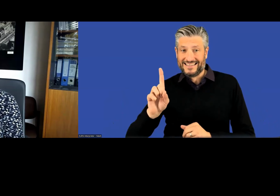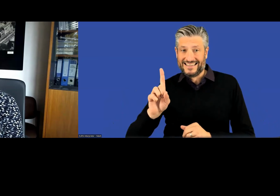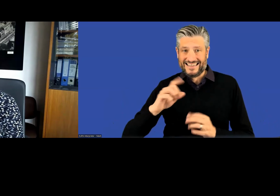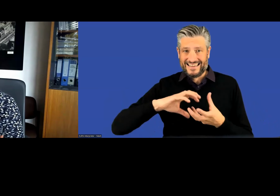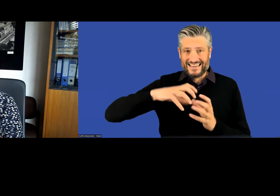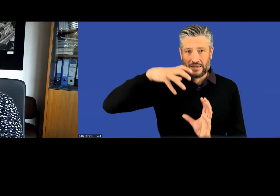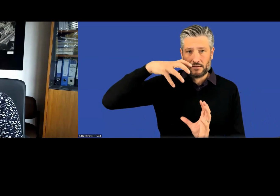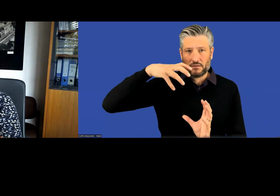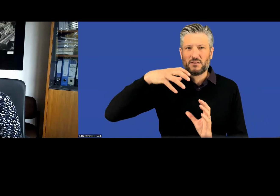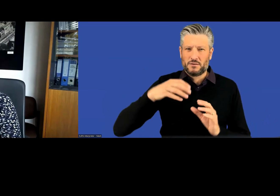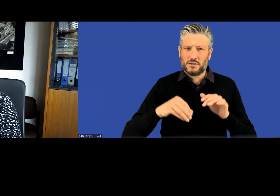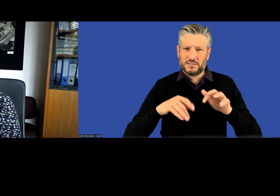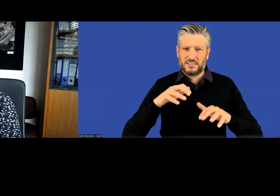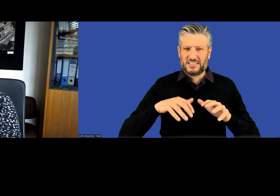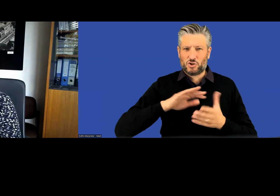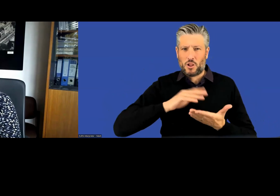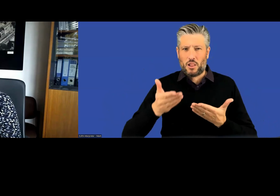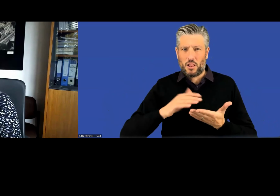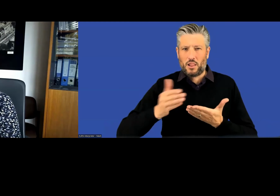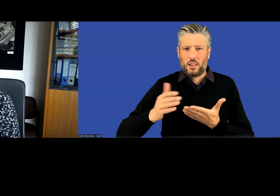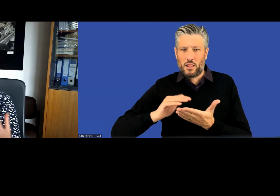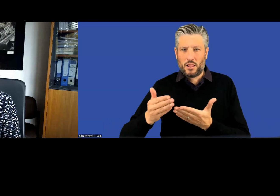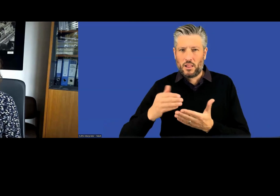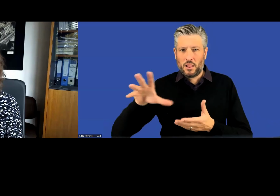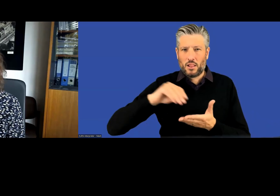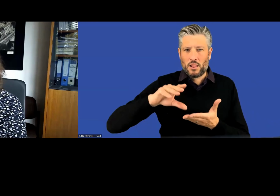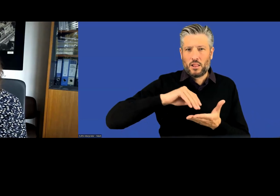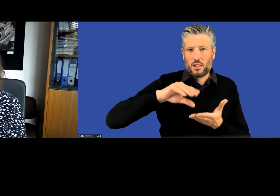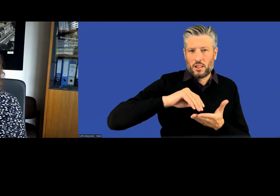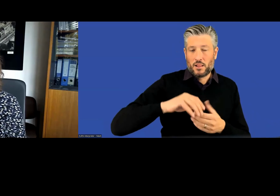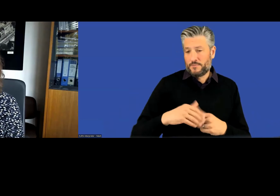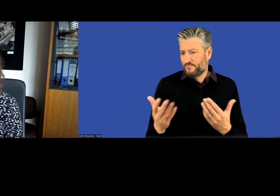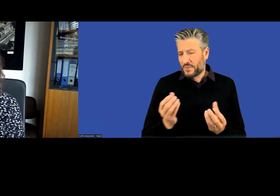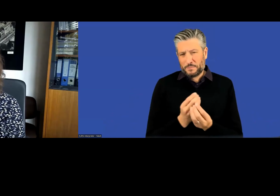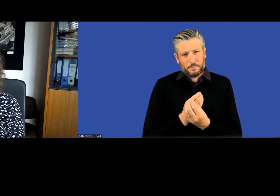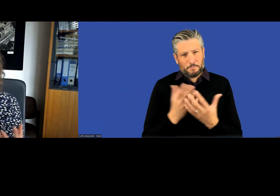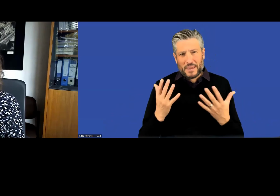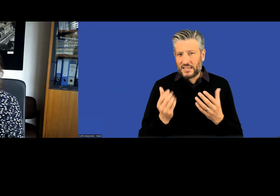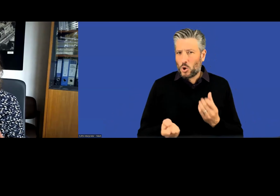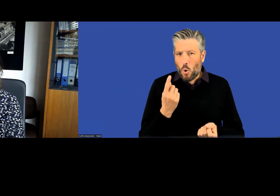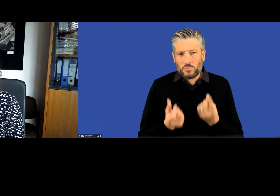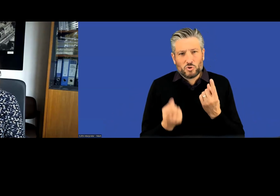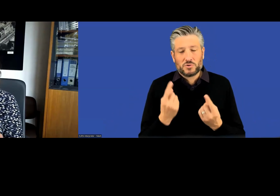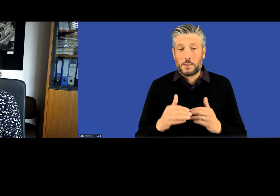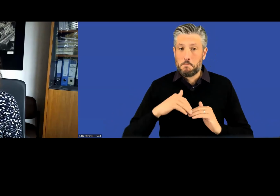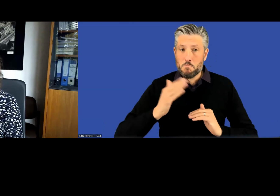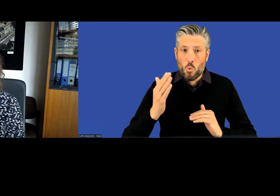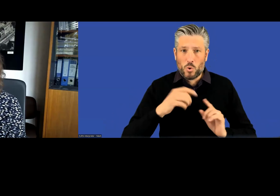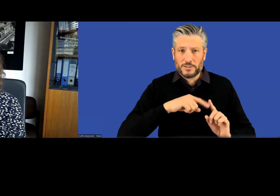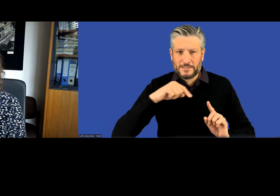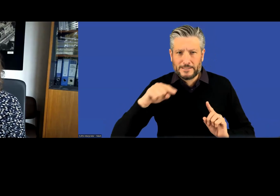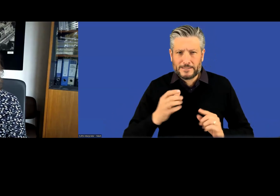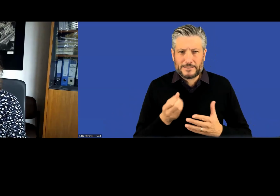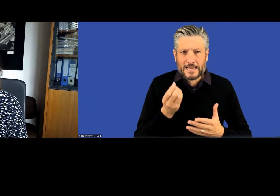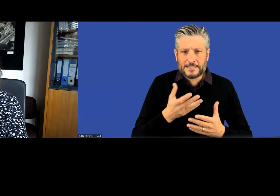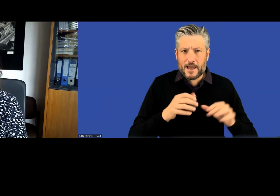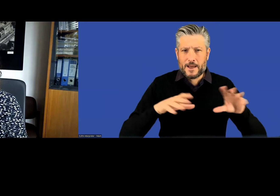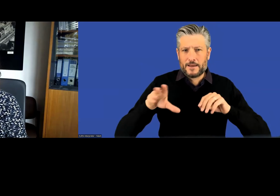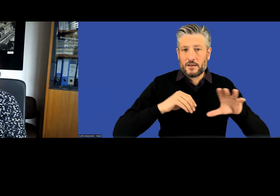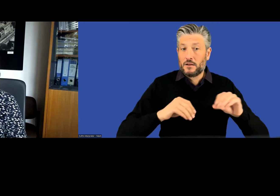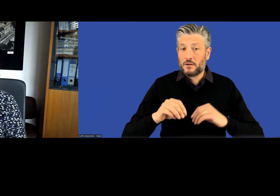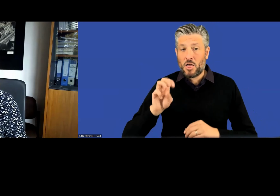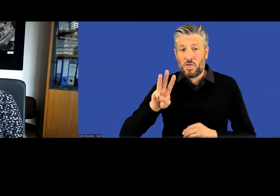The technology offers unprecedented opportunities such as data, as we've heard, haptic data, AI, 3D, XR, to bring